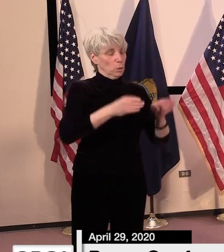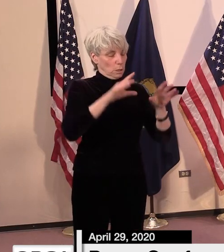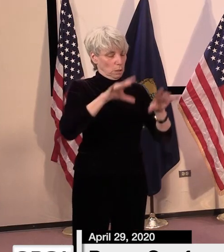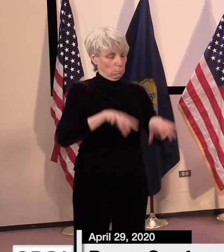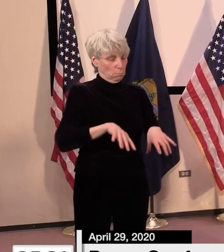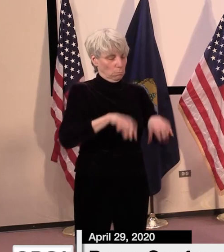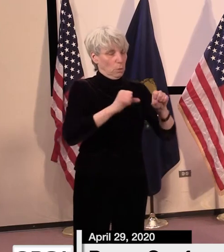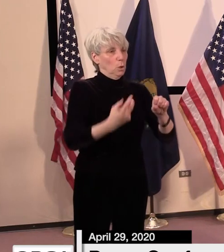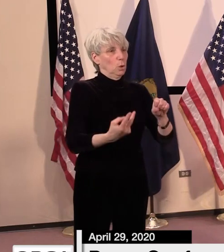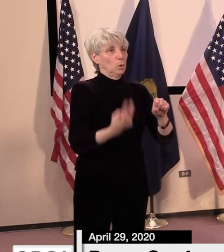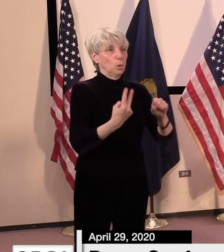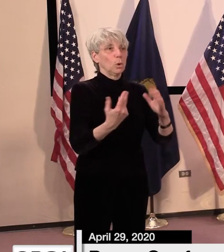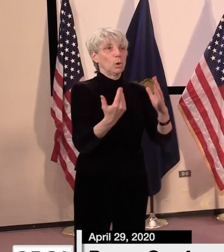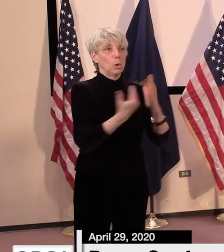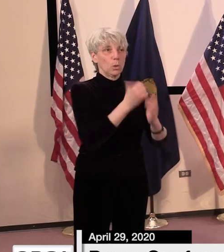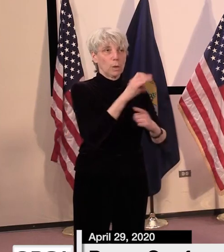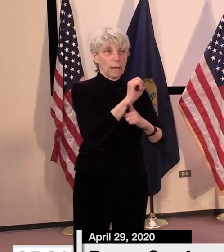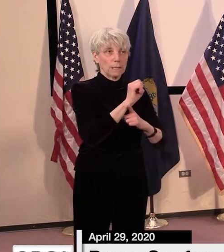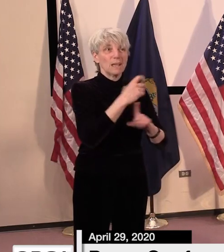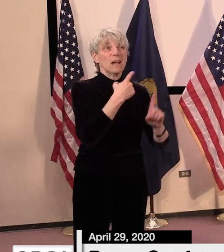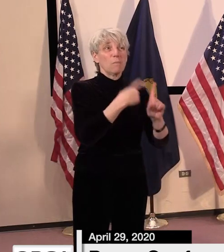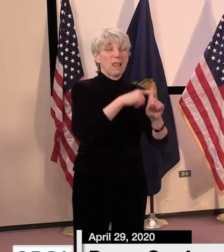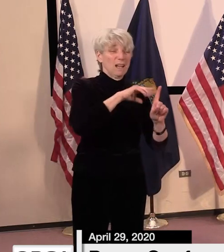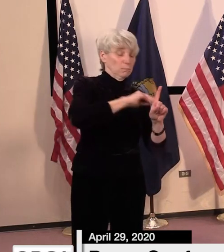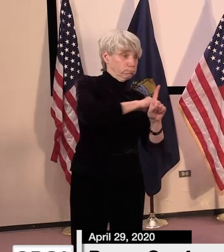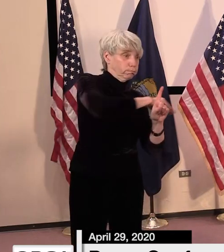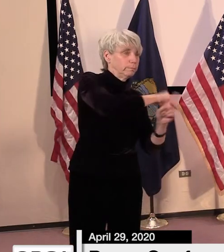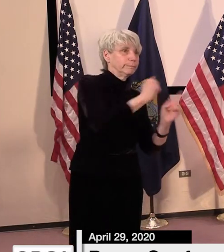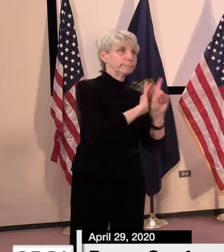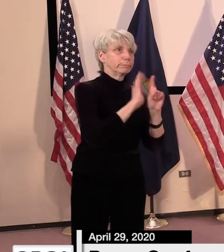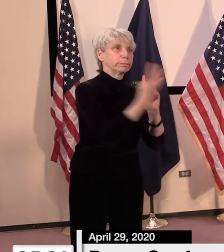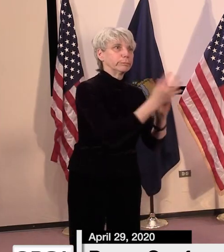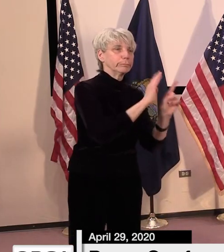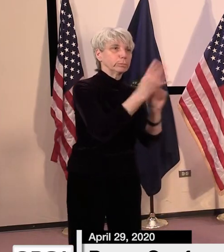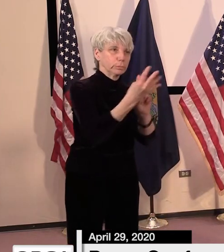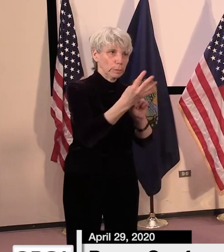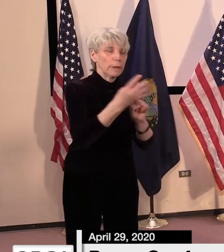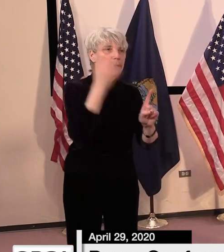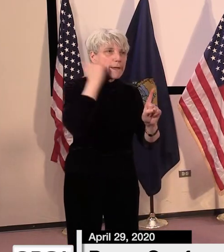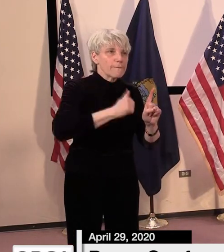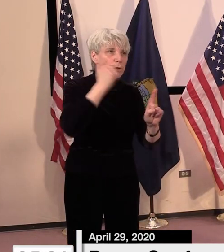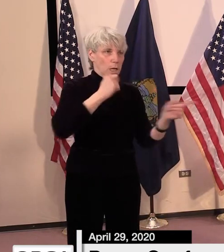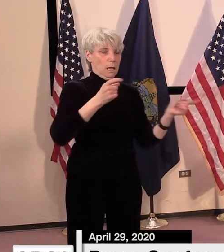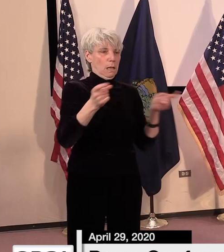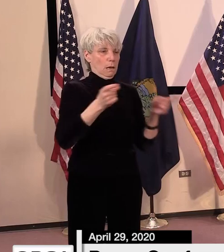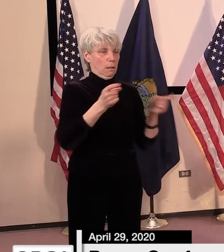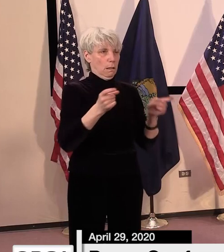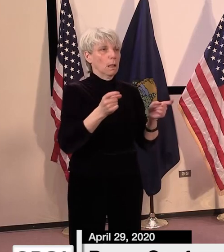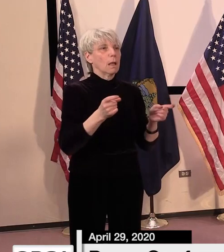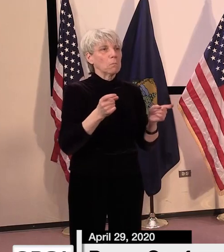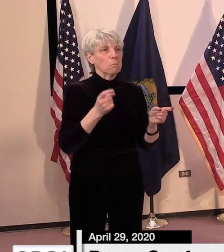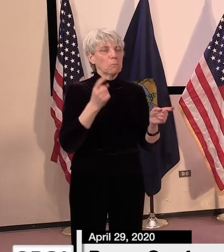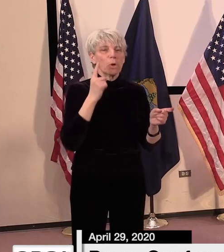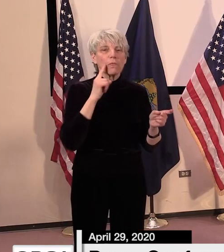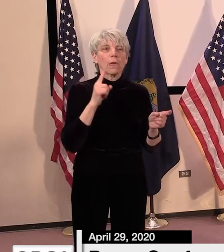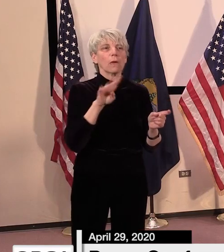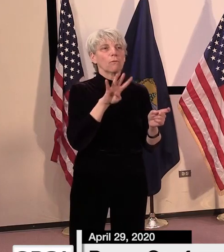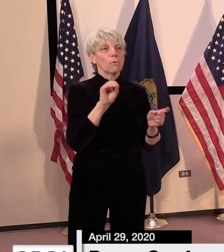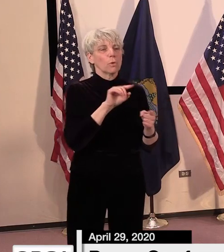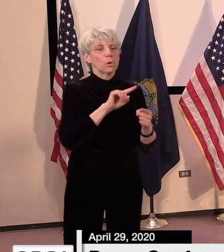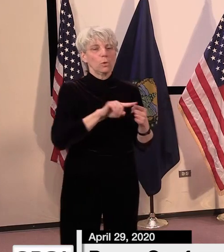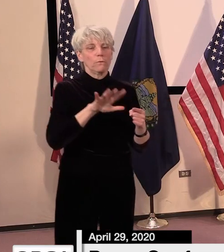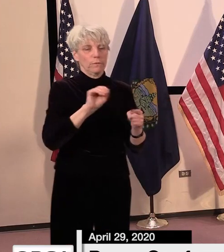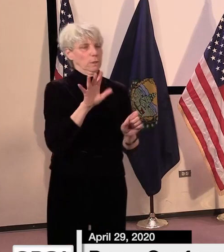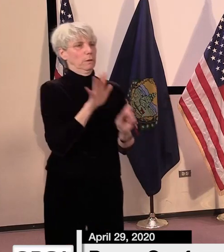cases and all of their contacts every day, we think we're prepared with that number for the worst case scenario, should we see